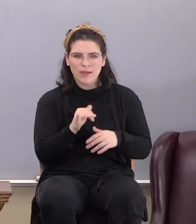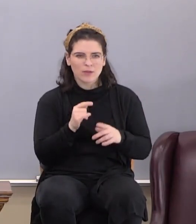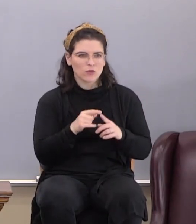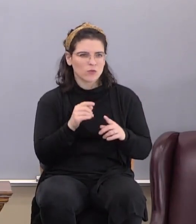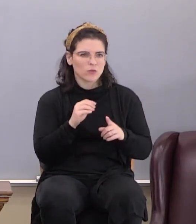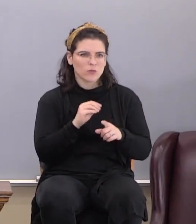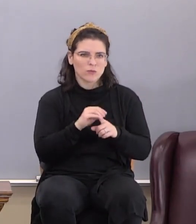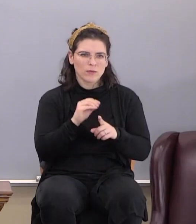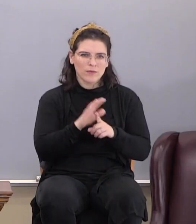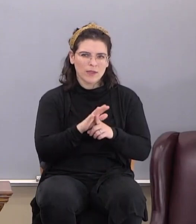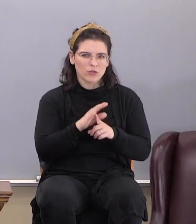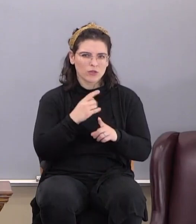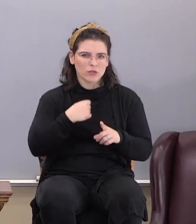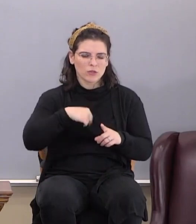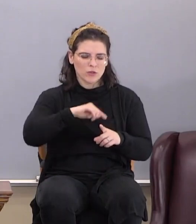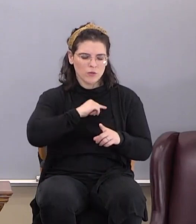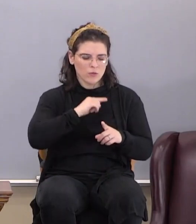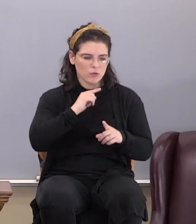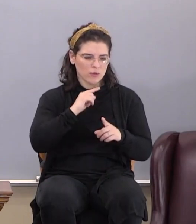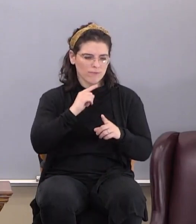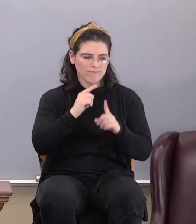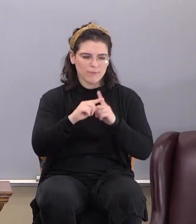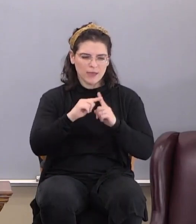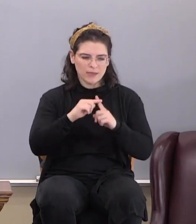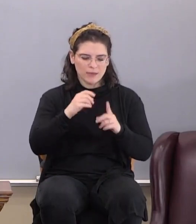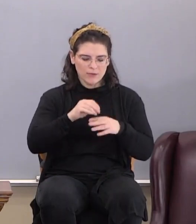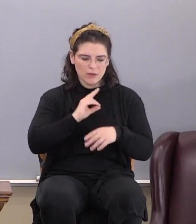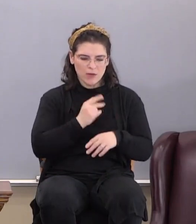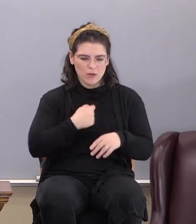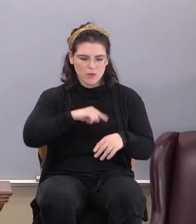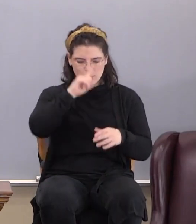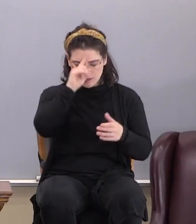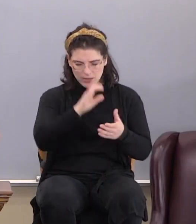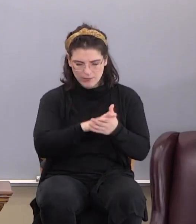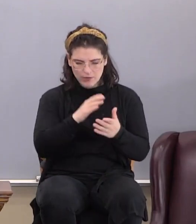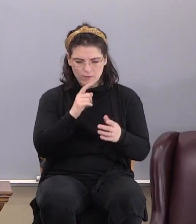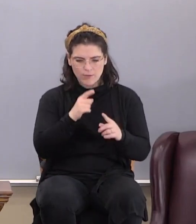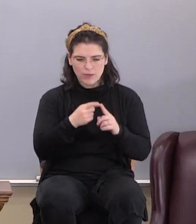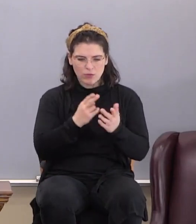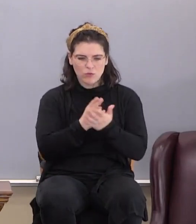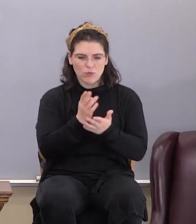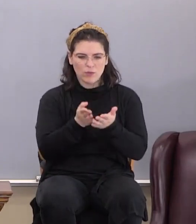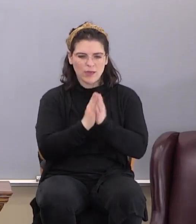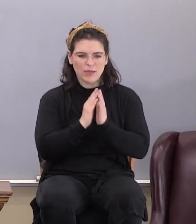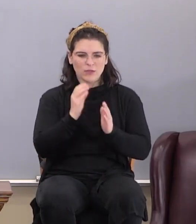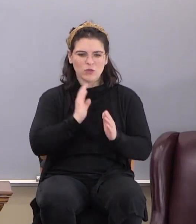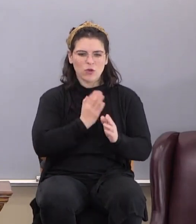effectually work in us as we believe it to be the truth. And we ask it all in Christ Jesus' name. Amen.